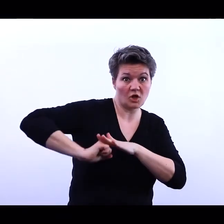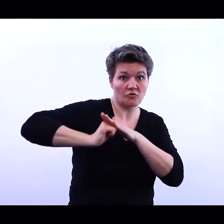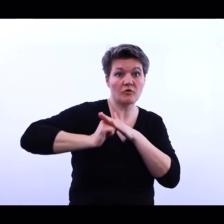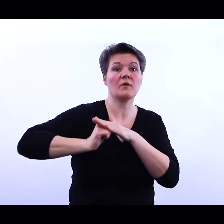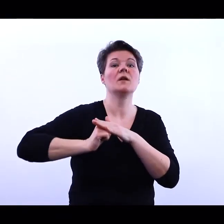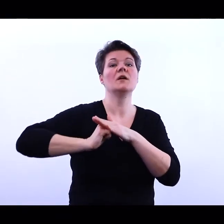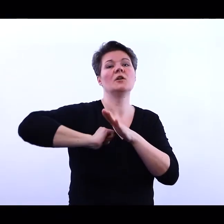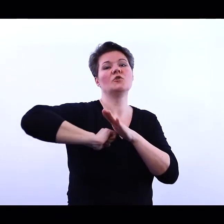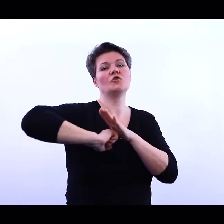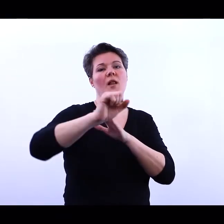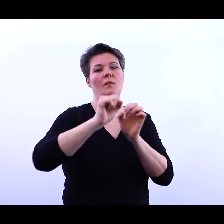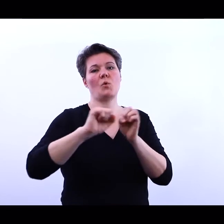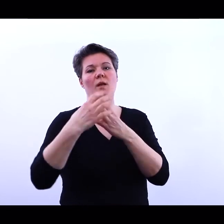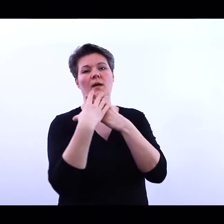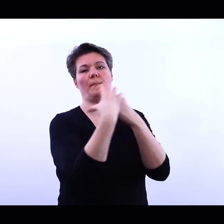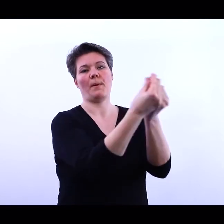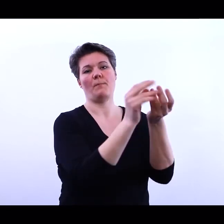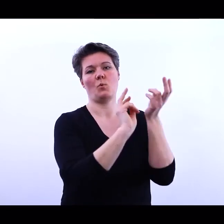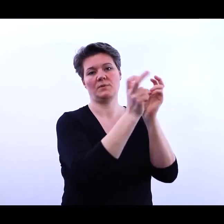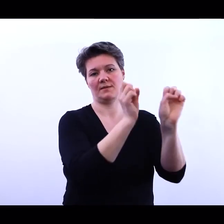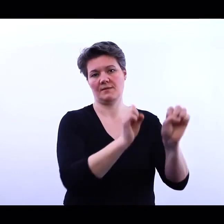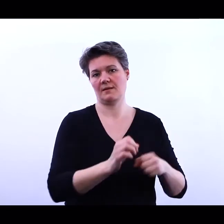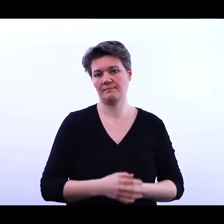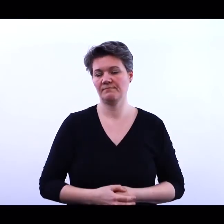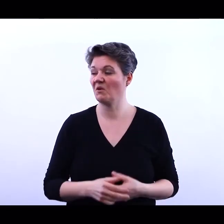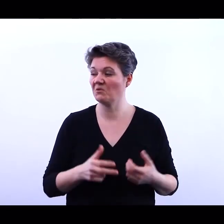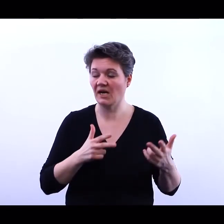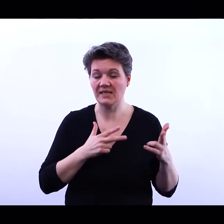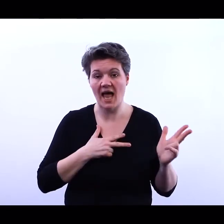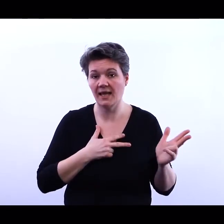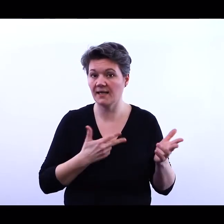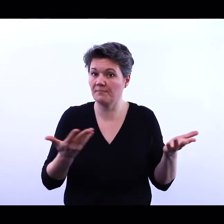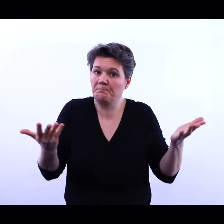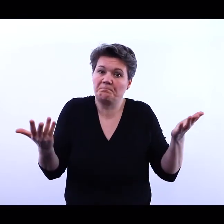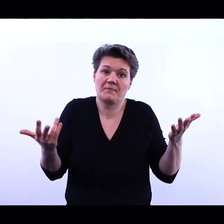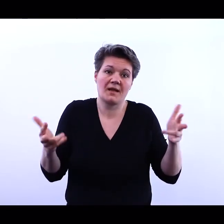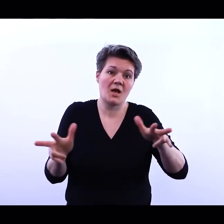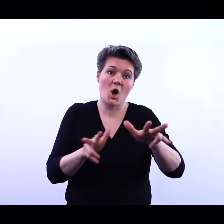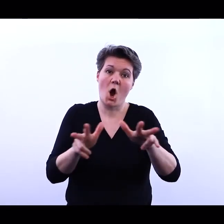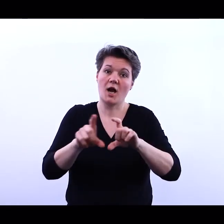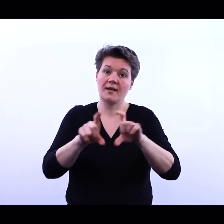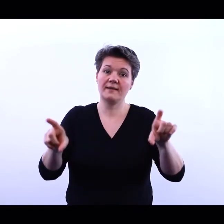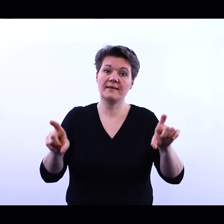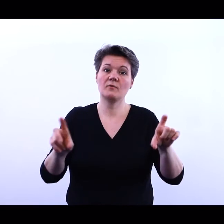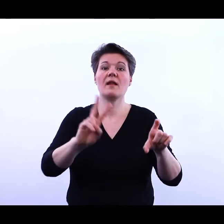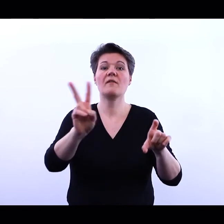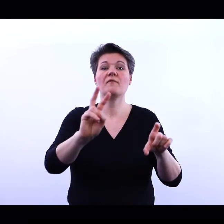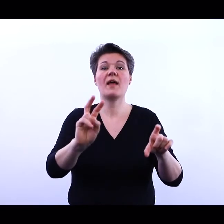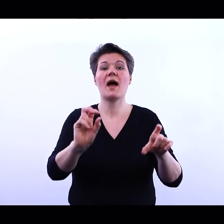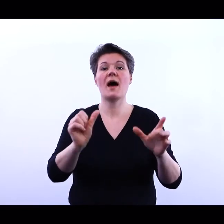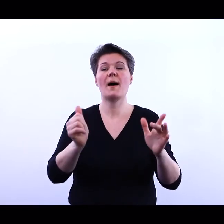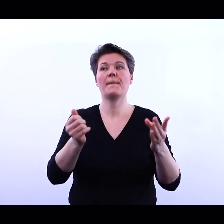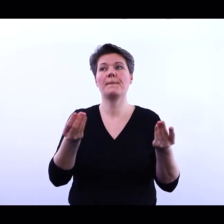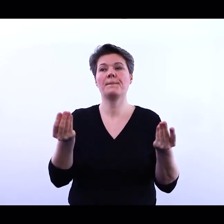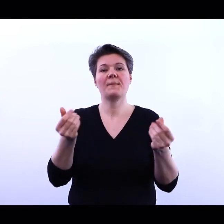and accountability as well. And honestly, organizations that are most resistant to this,